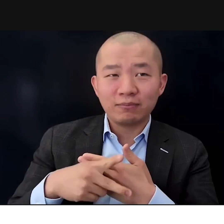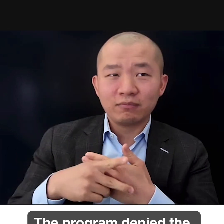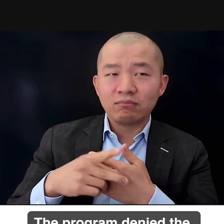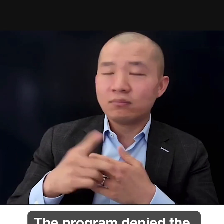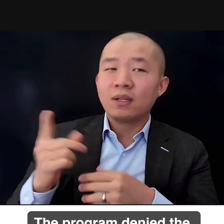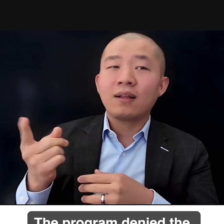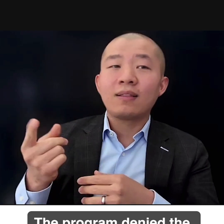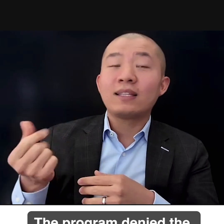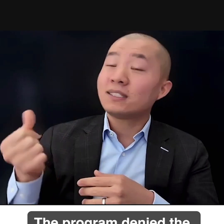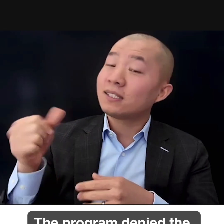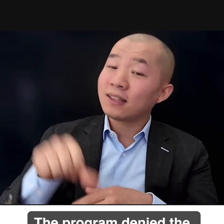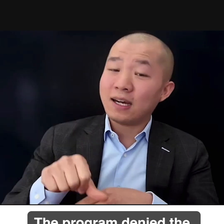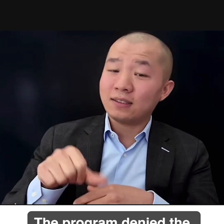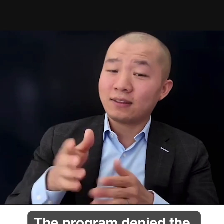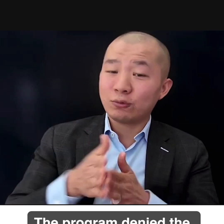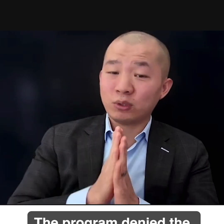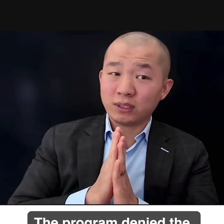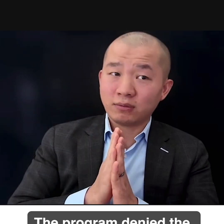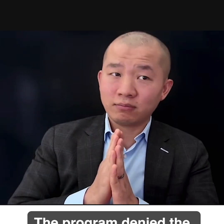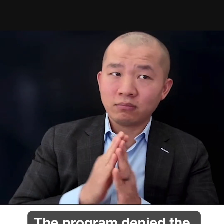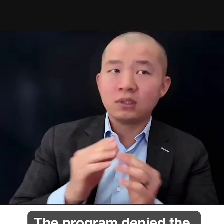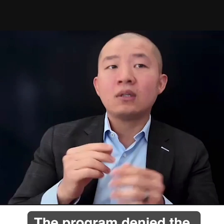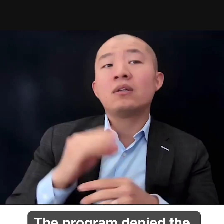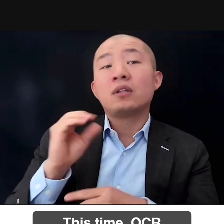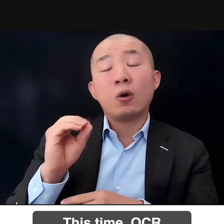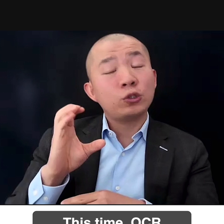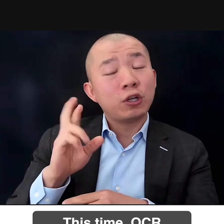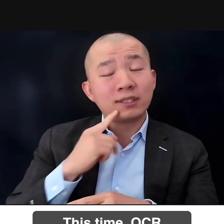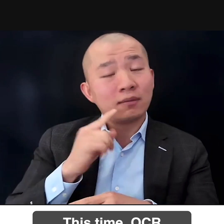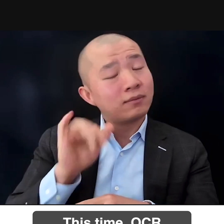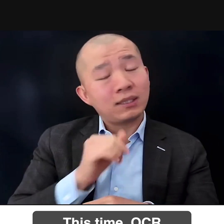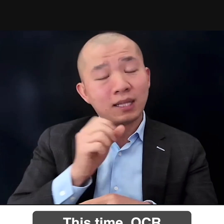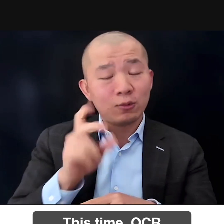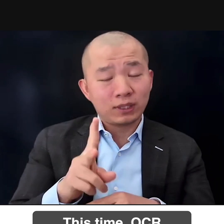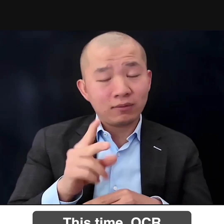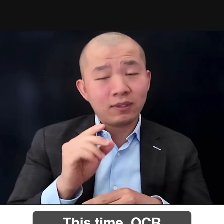The program denied the request. This time, OCR disagreed,